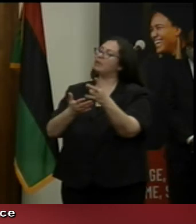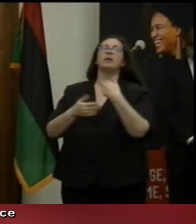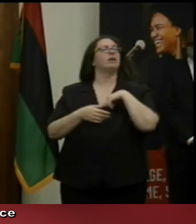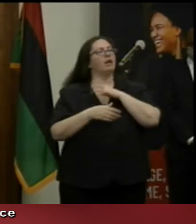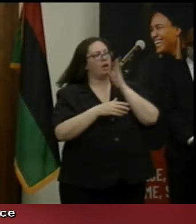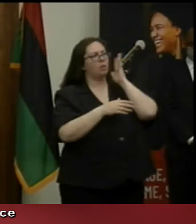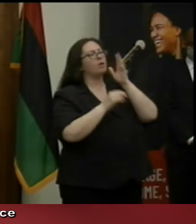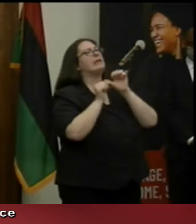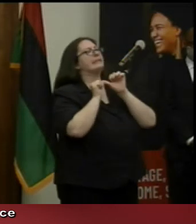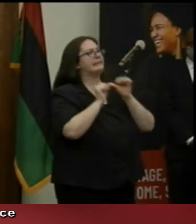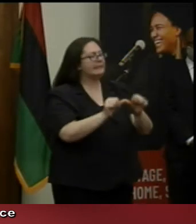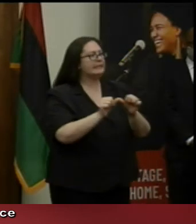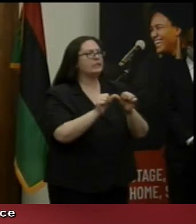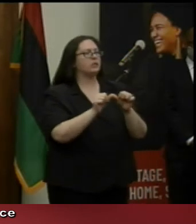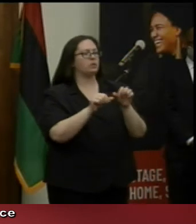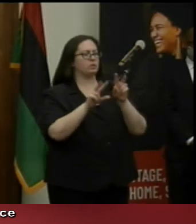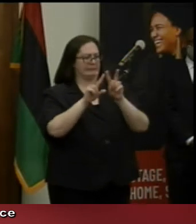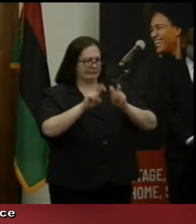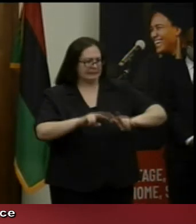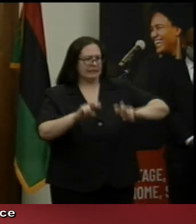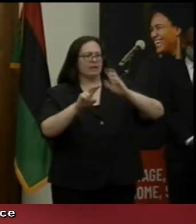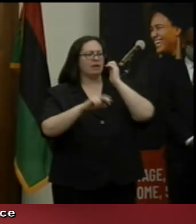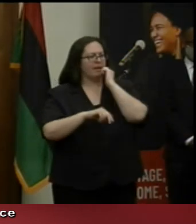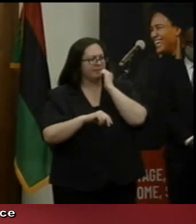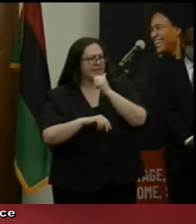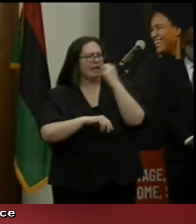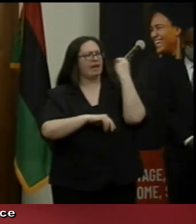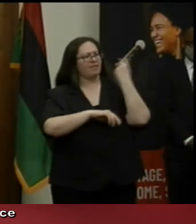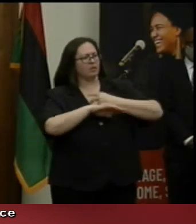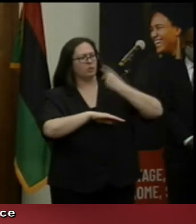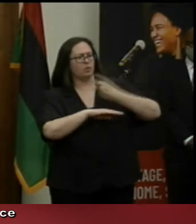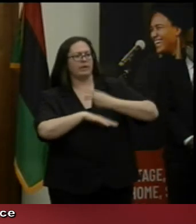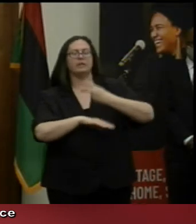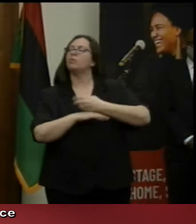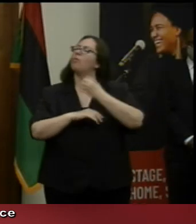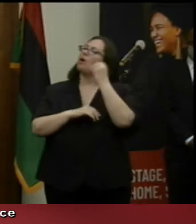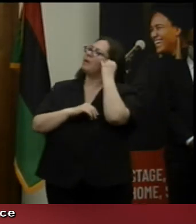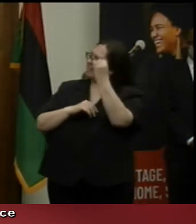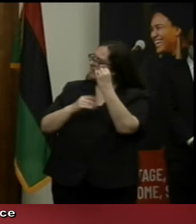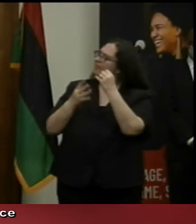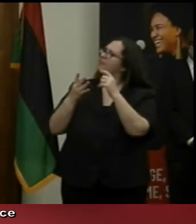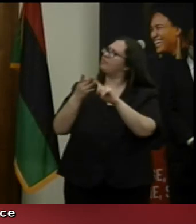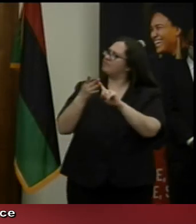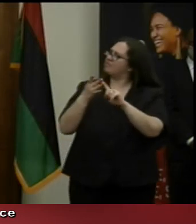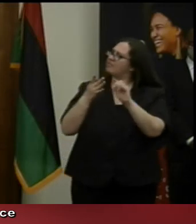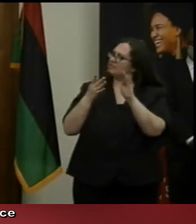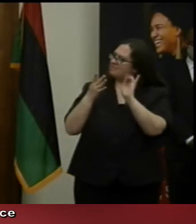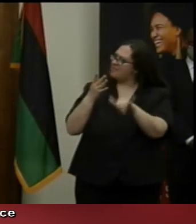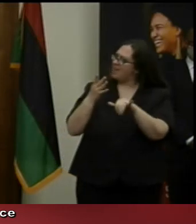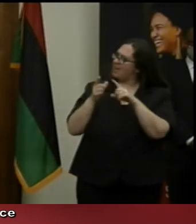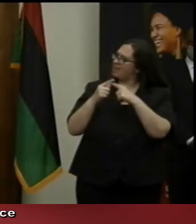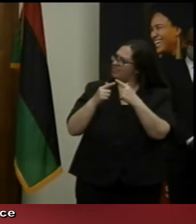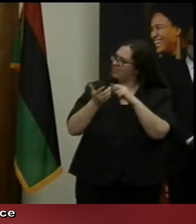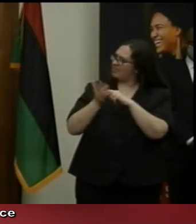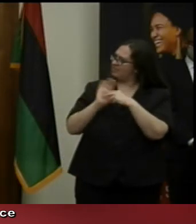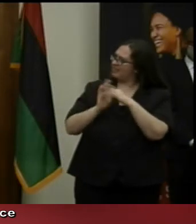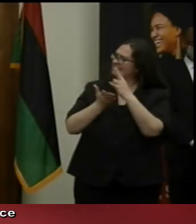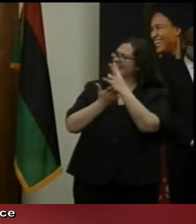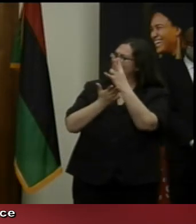revisit it every day, every other day. So. Could it go to mid-May? That would take it Correct. 7 weeks. Correct.